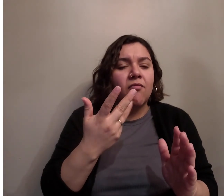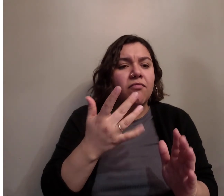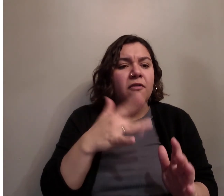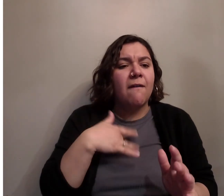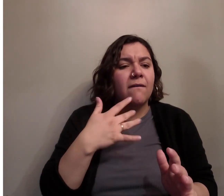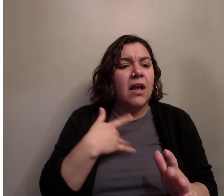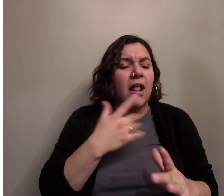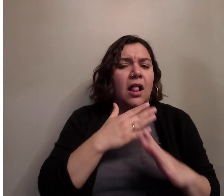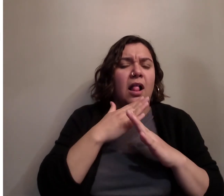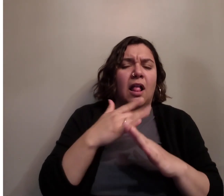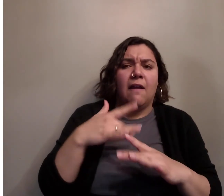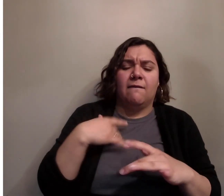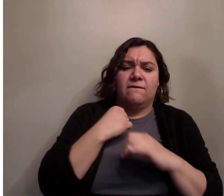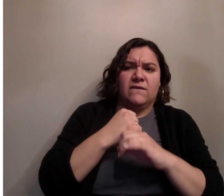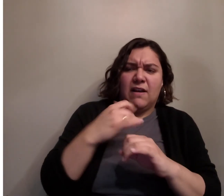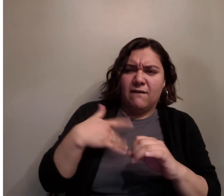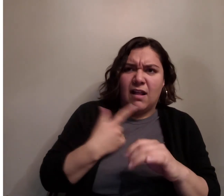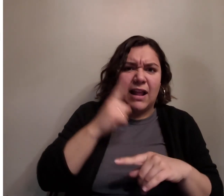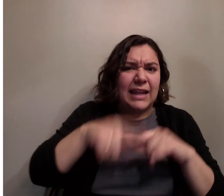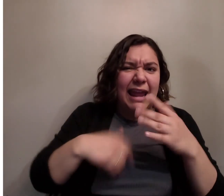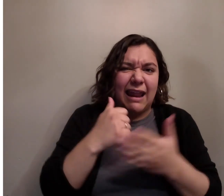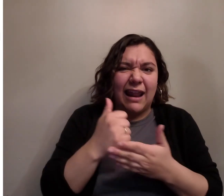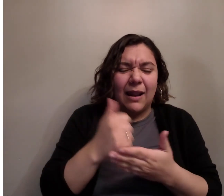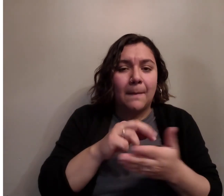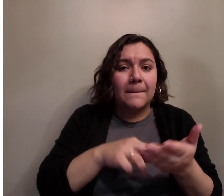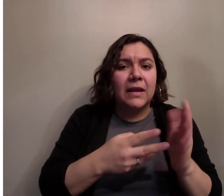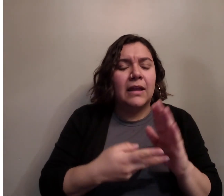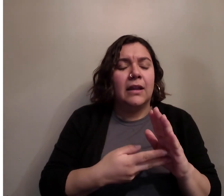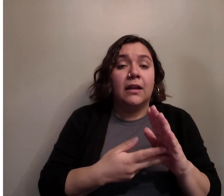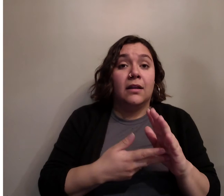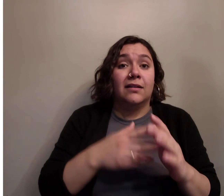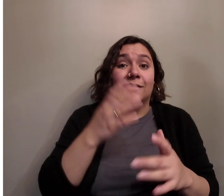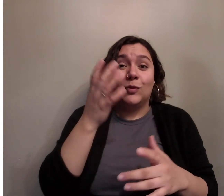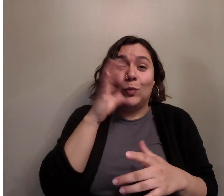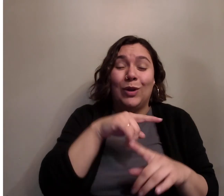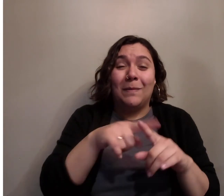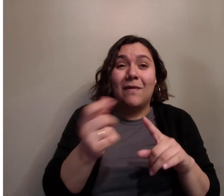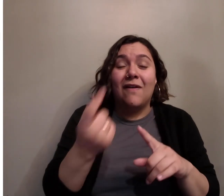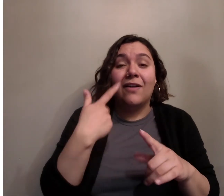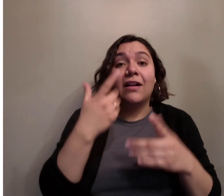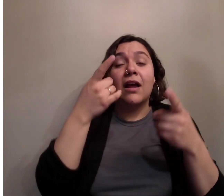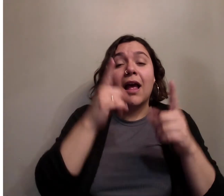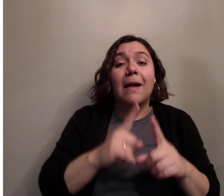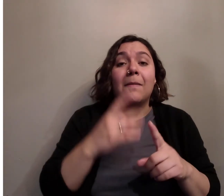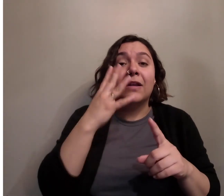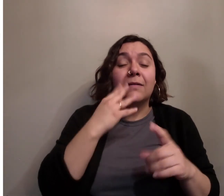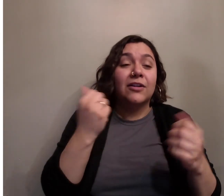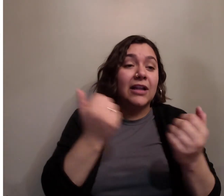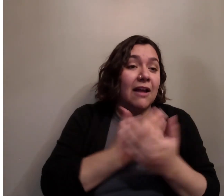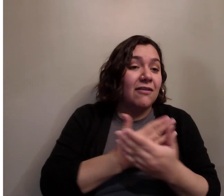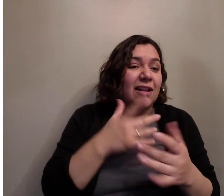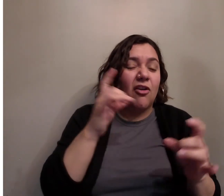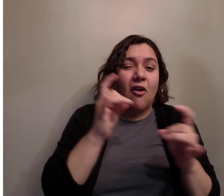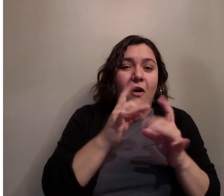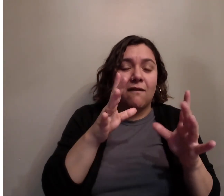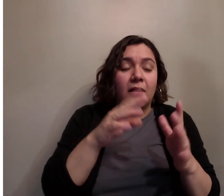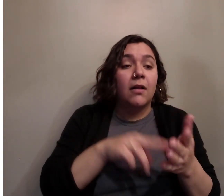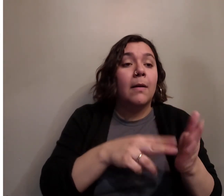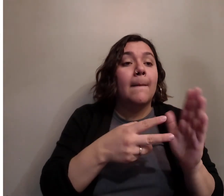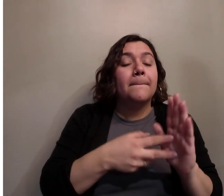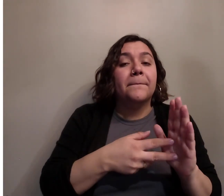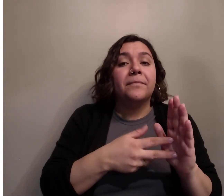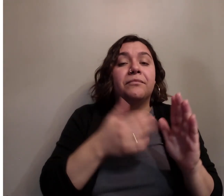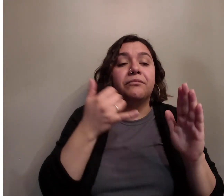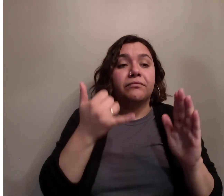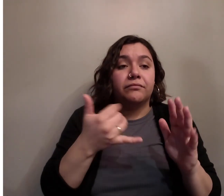to a defensive helplessness where weirdly enough, in the face of all of this